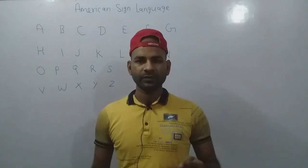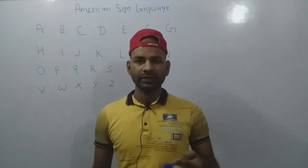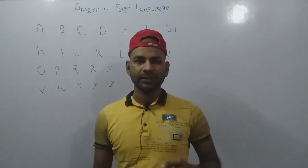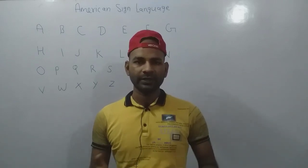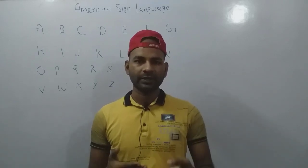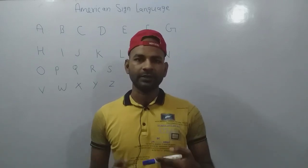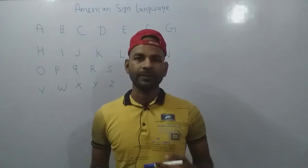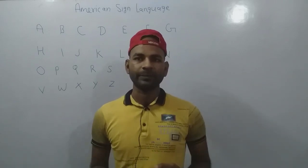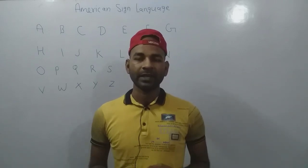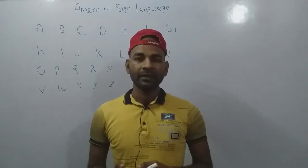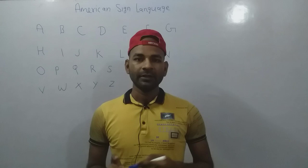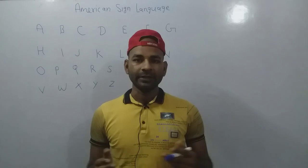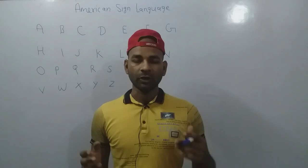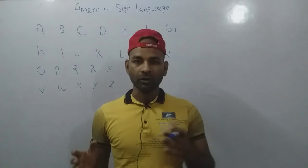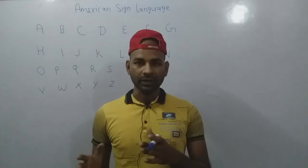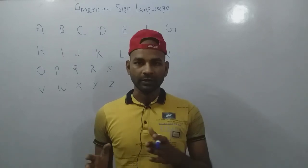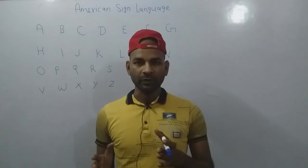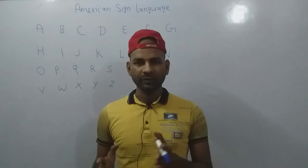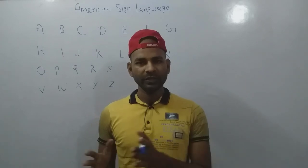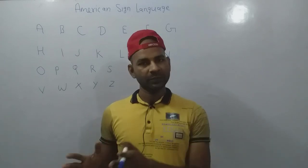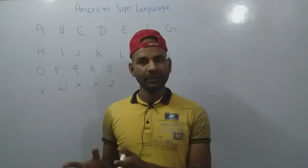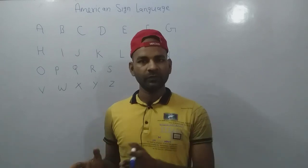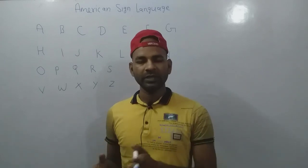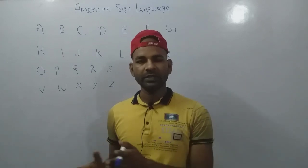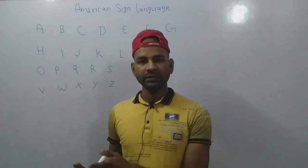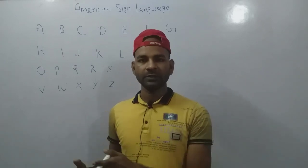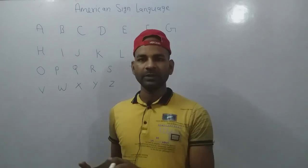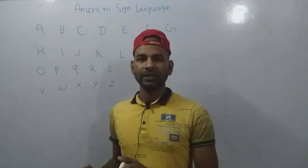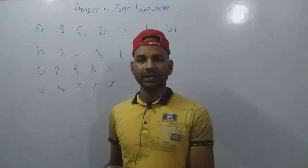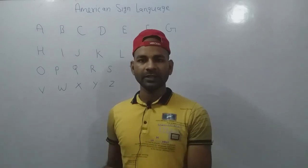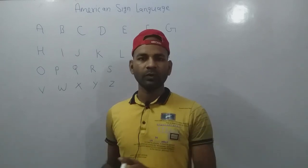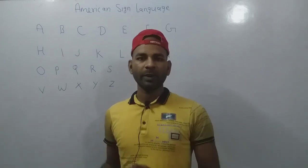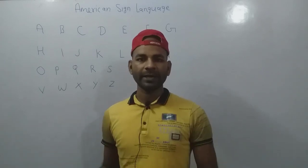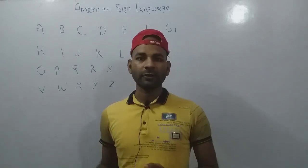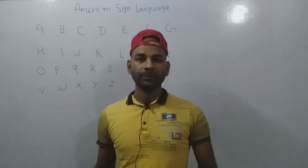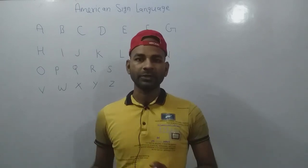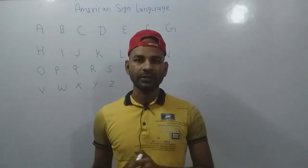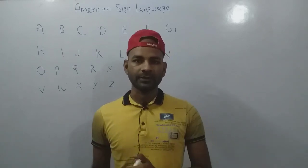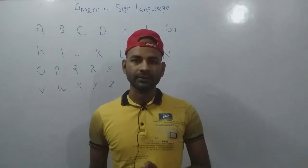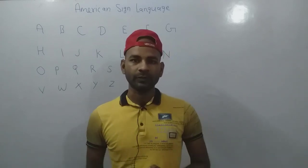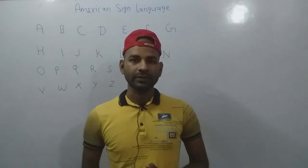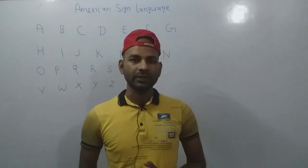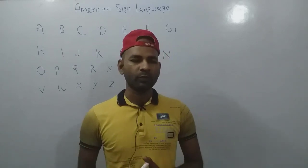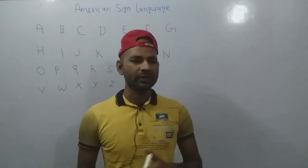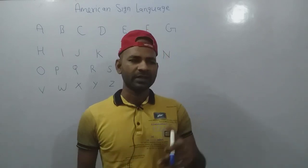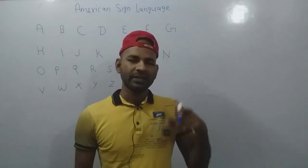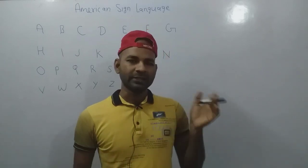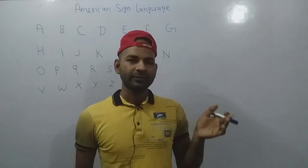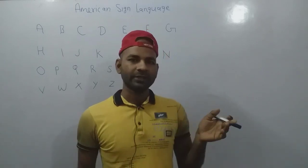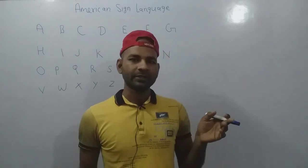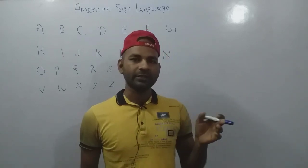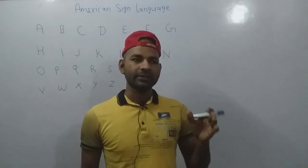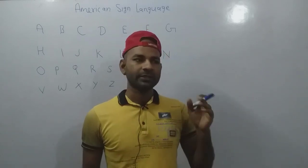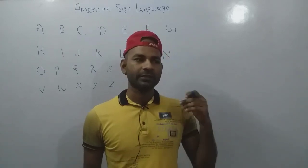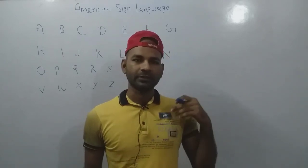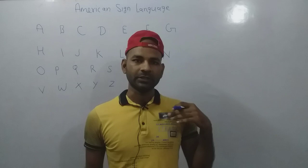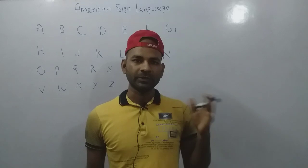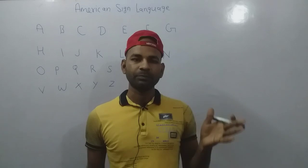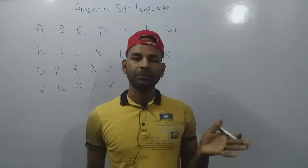that are there in our language. Whenever we Indians speak, at that time we make a lot of mistakes. So in the same way, different countries, different